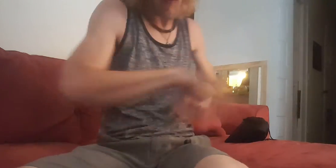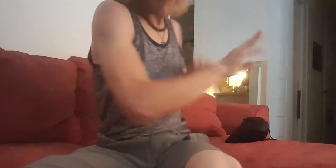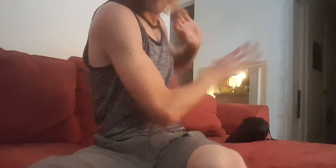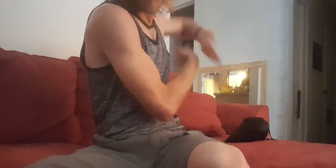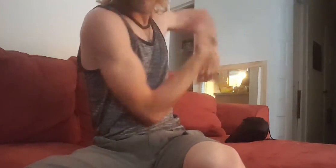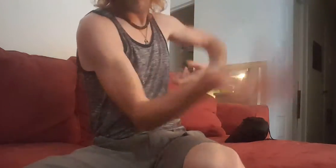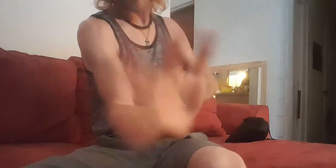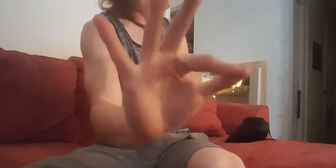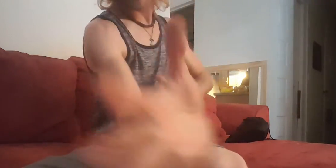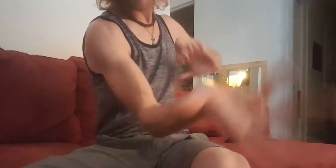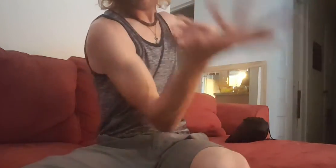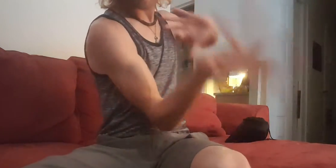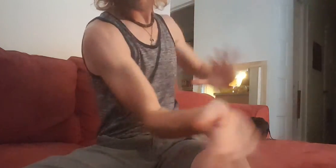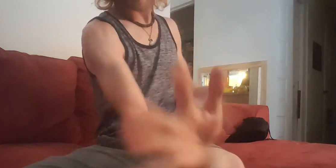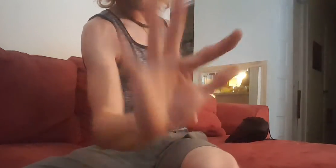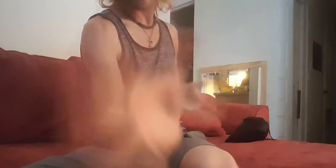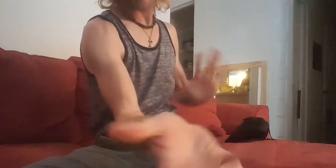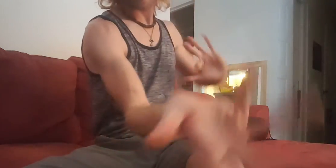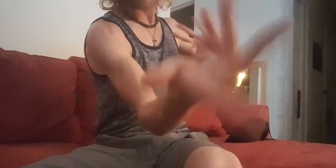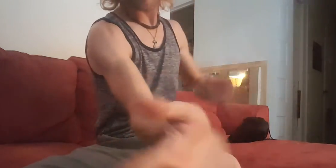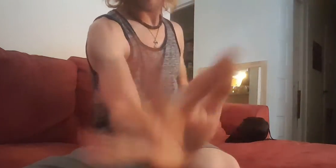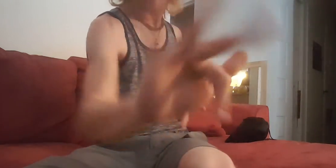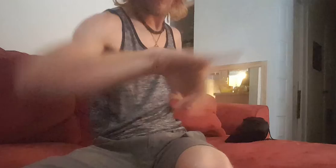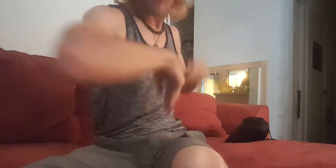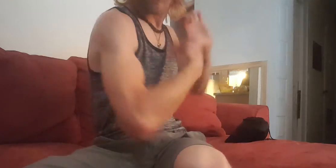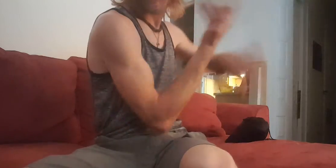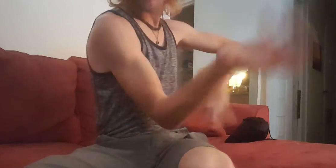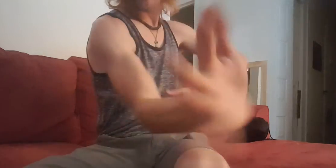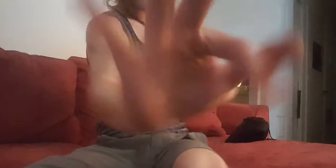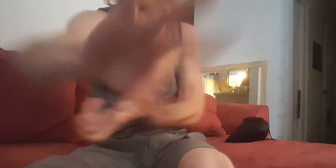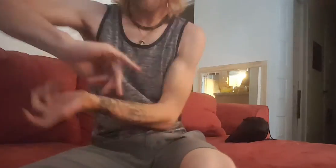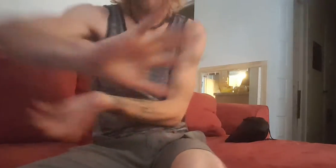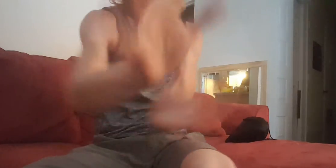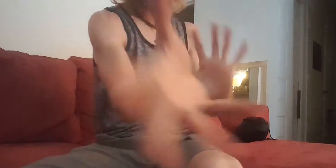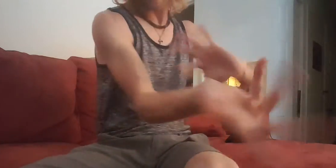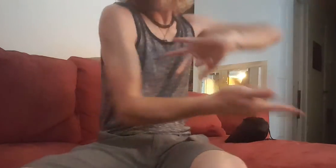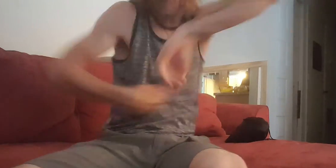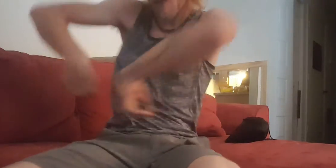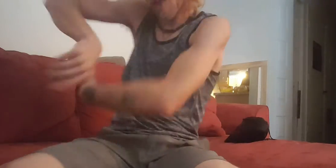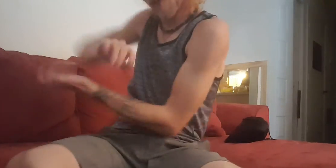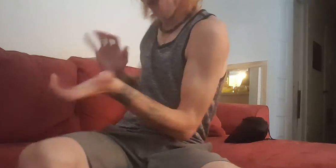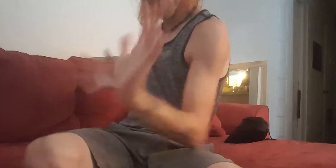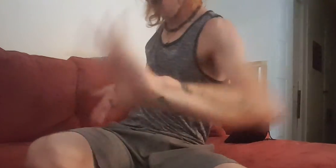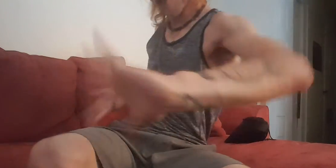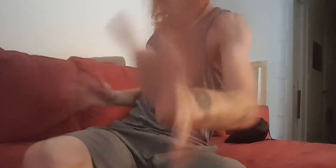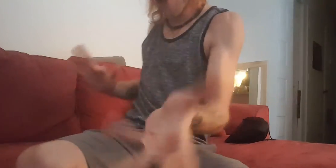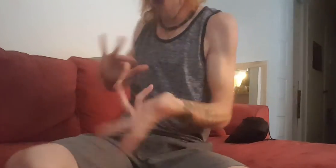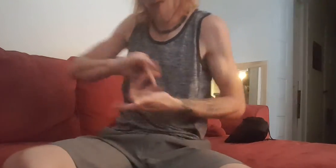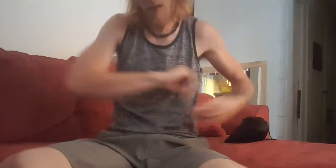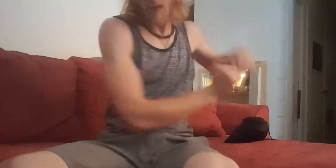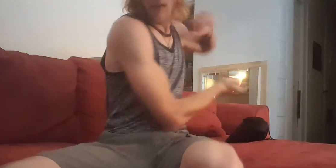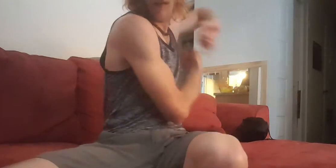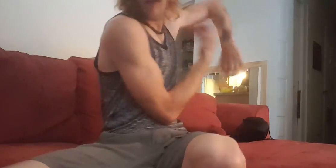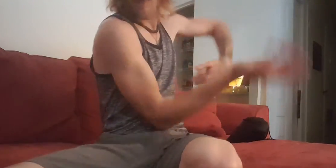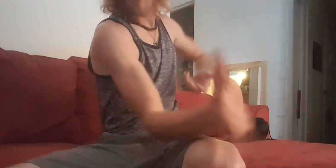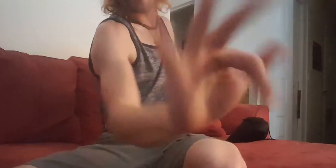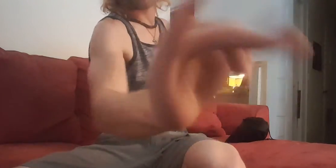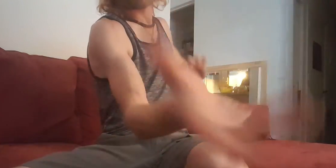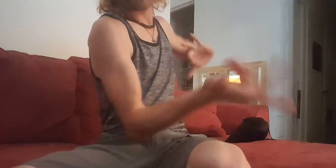hardship I welcome all the hatred you can aim at my name I held on to the sacred ways of how to play the game When the soldiers started running short on